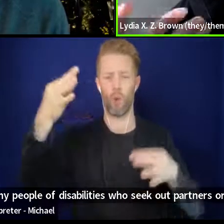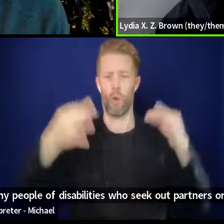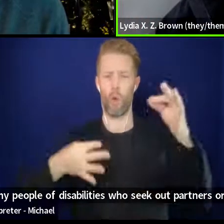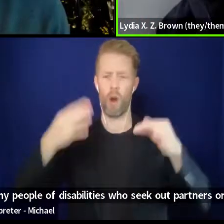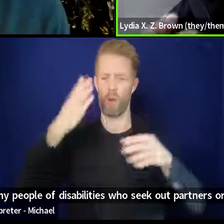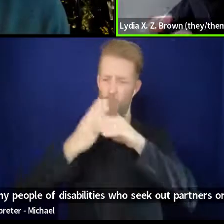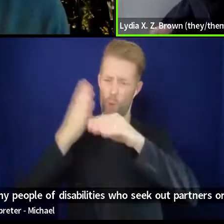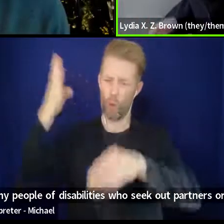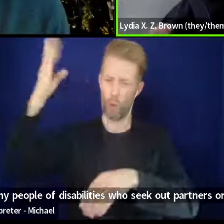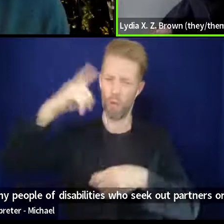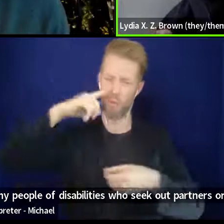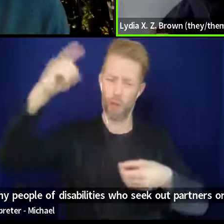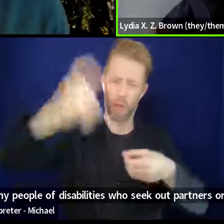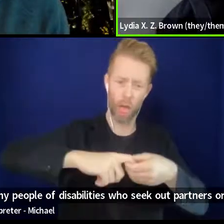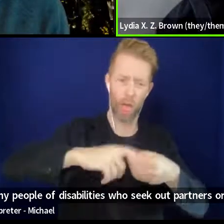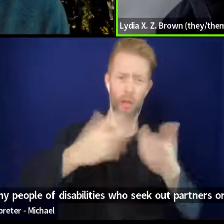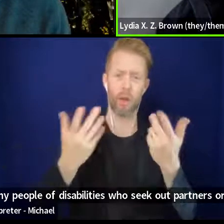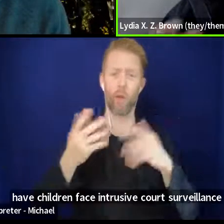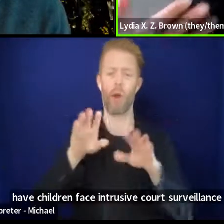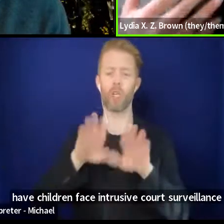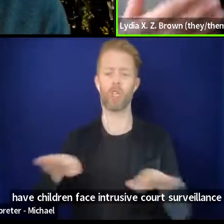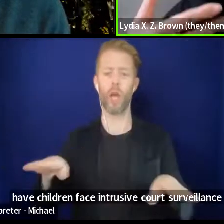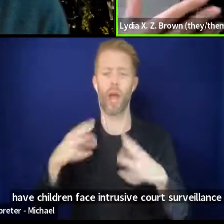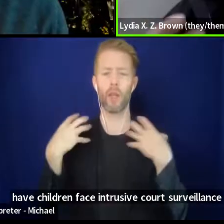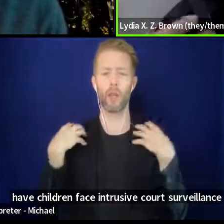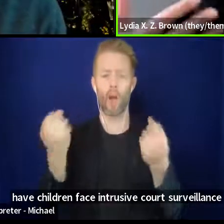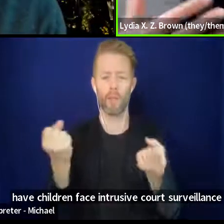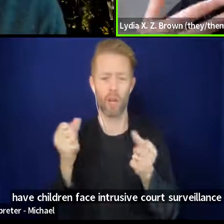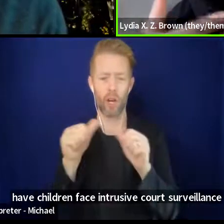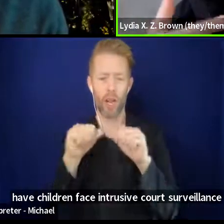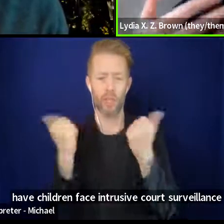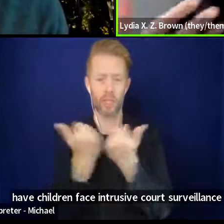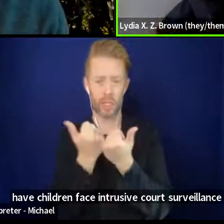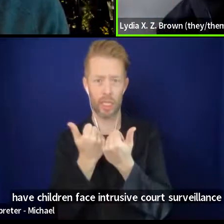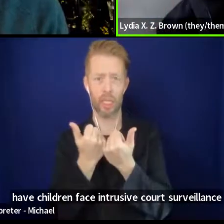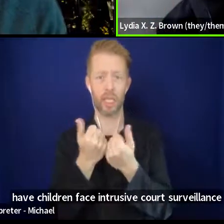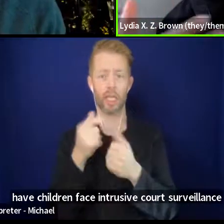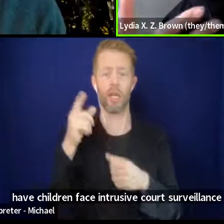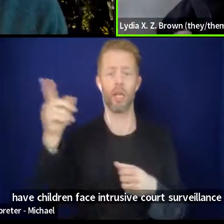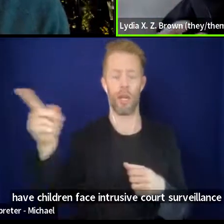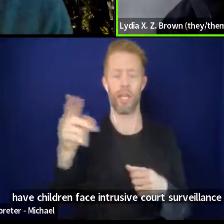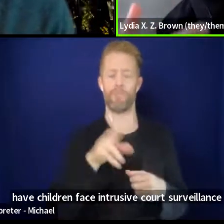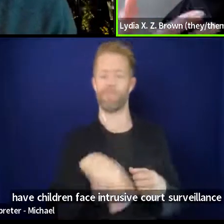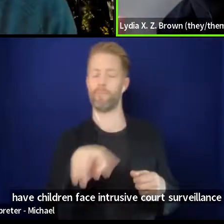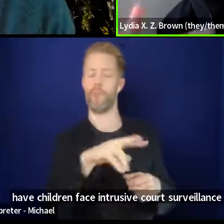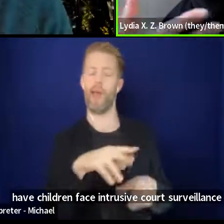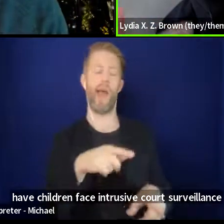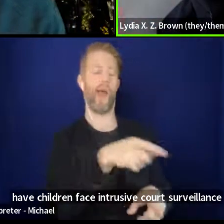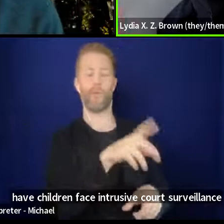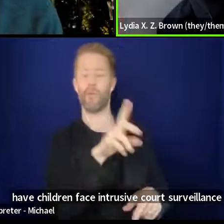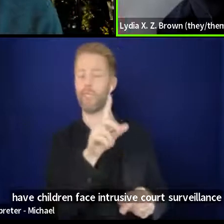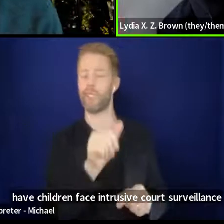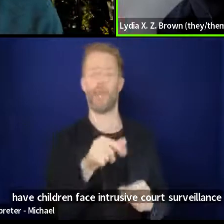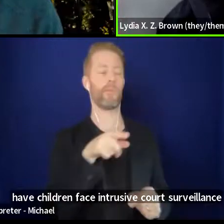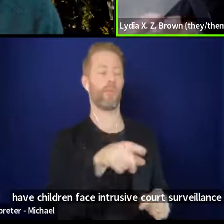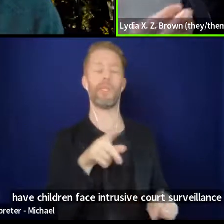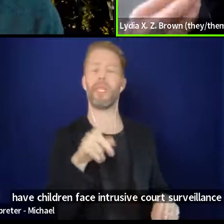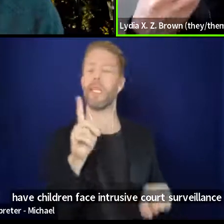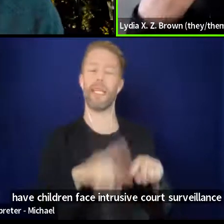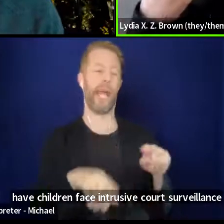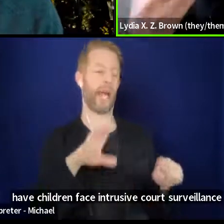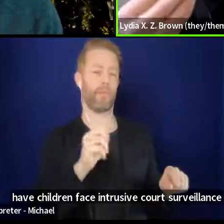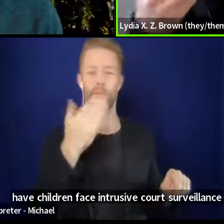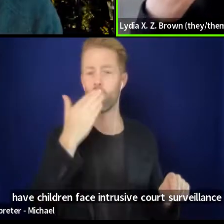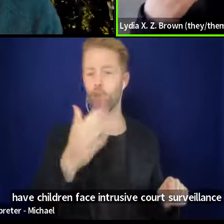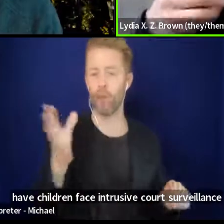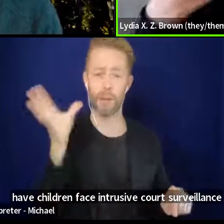and intervention by child welfare agencies that is often predicated on ableist assumptions that disabled people cannot be fit parents. And so